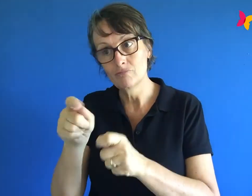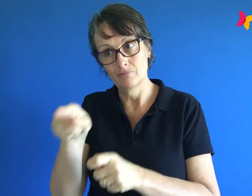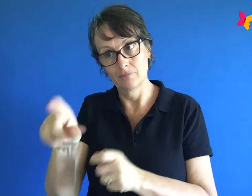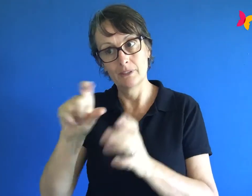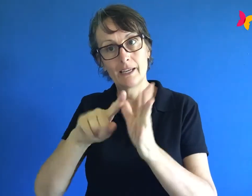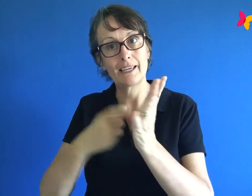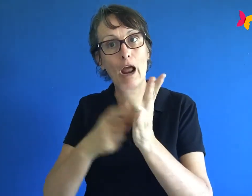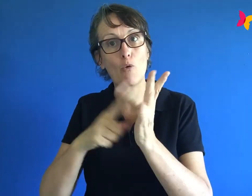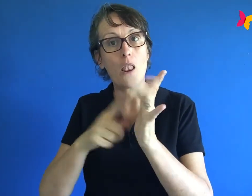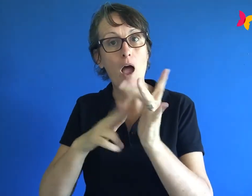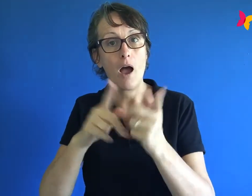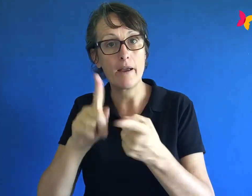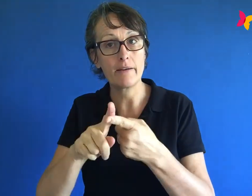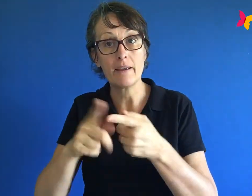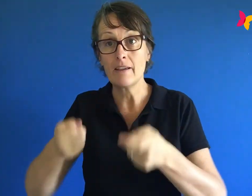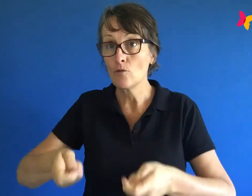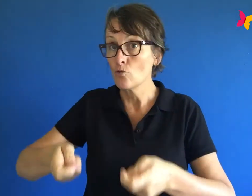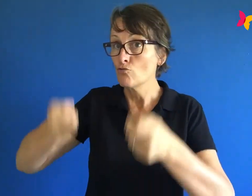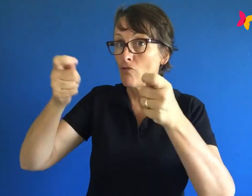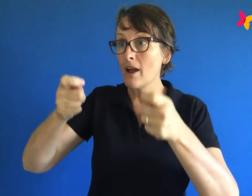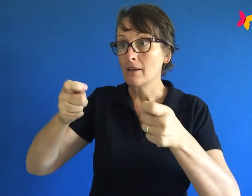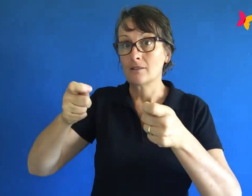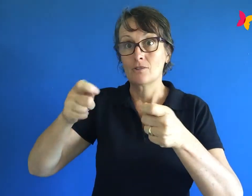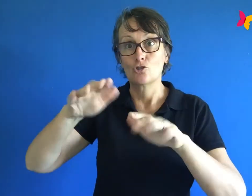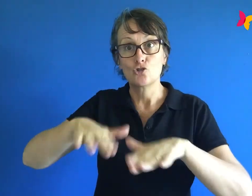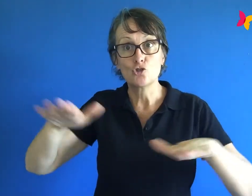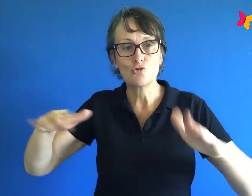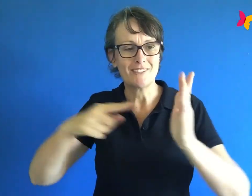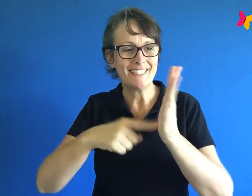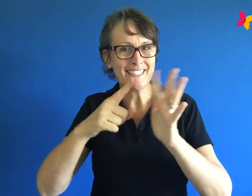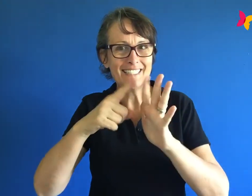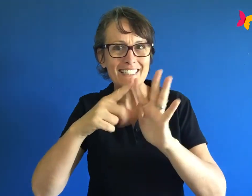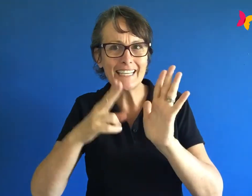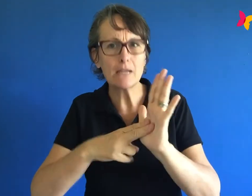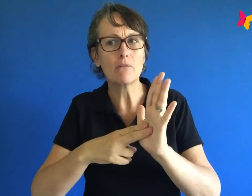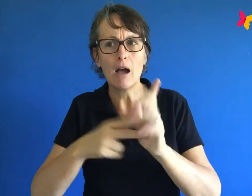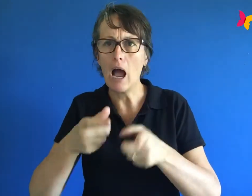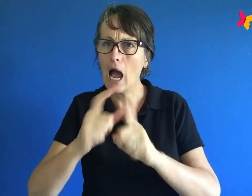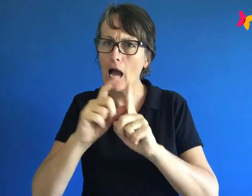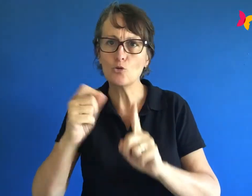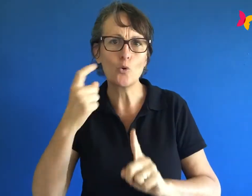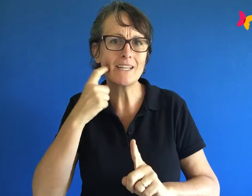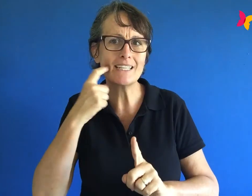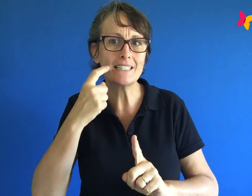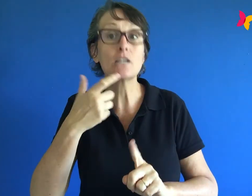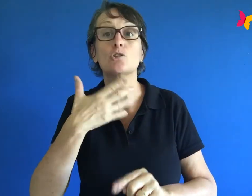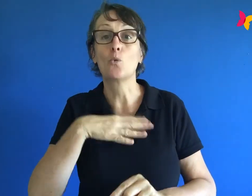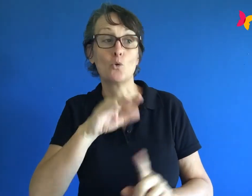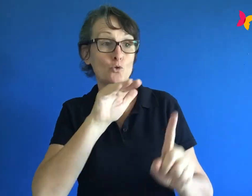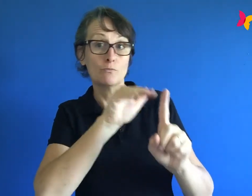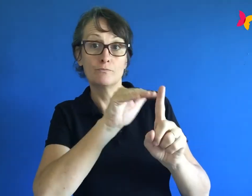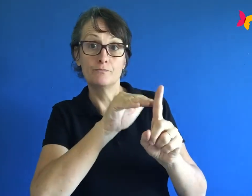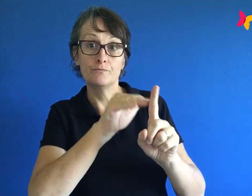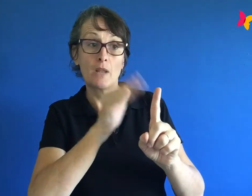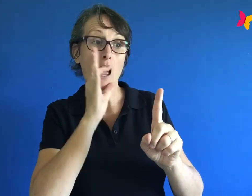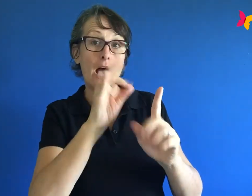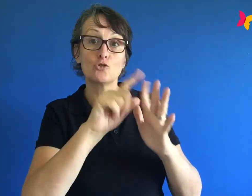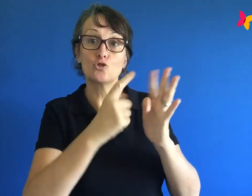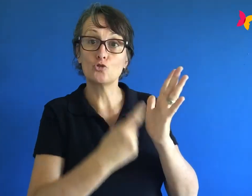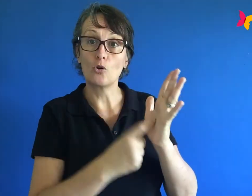with raising a child through puberty, and that's why we wanted to reach out to Beyond Blue's lead clinical advisor, Dr. Grant Lasky, just to work